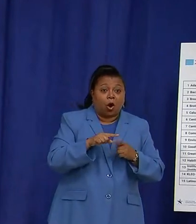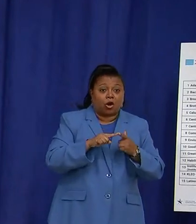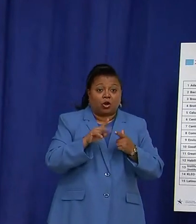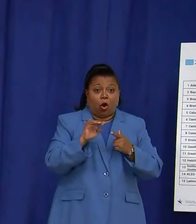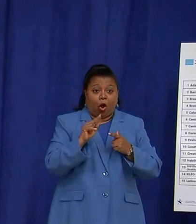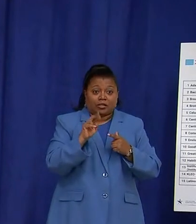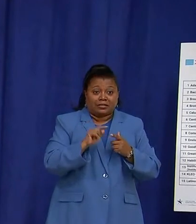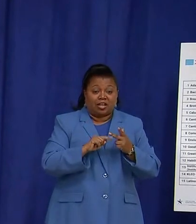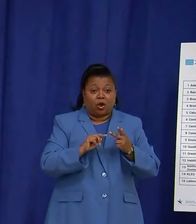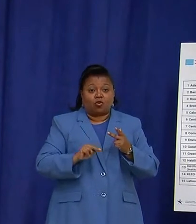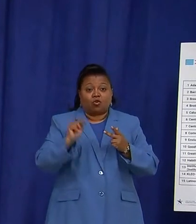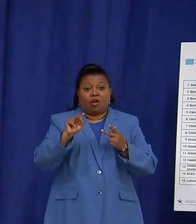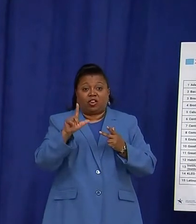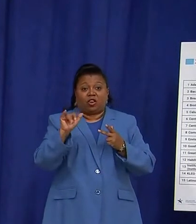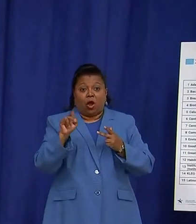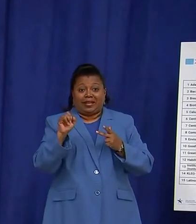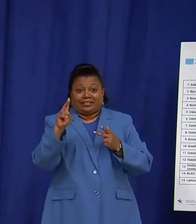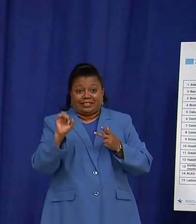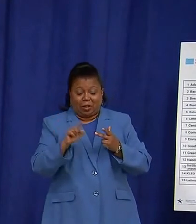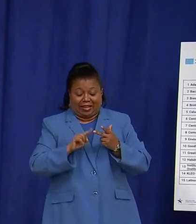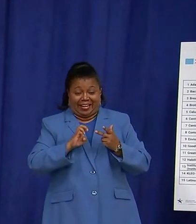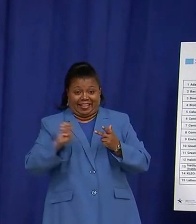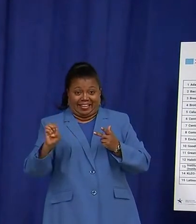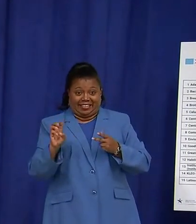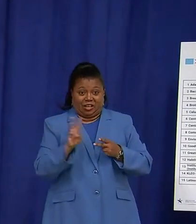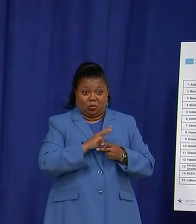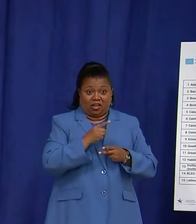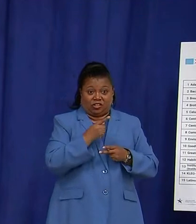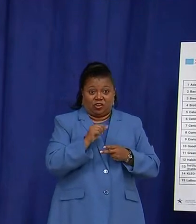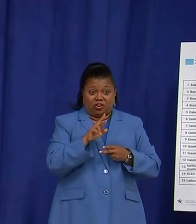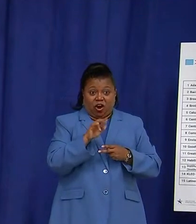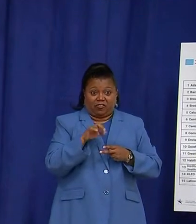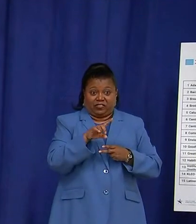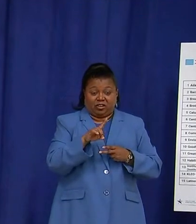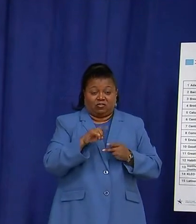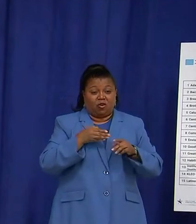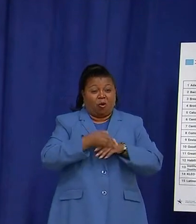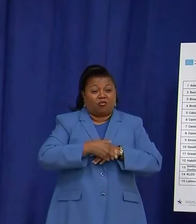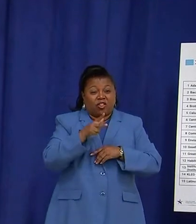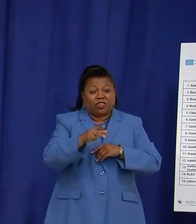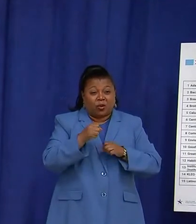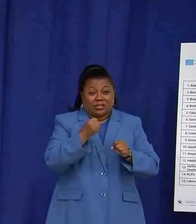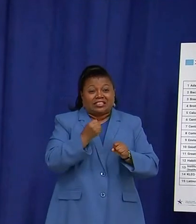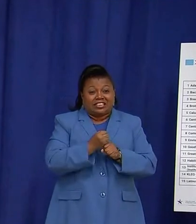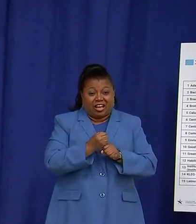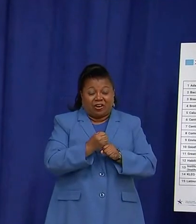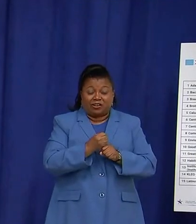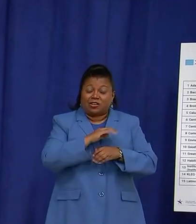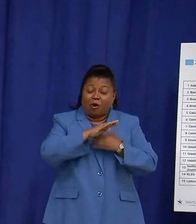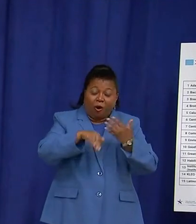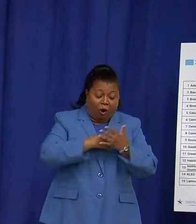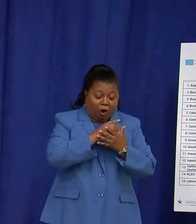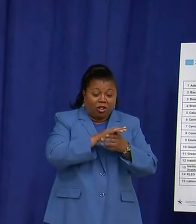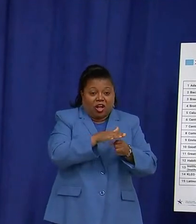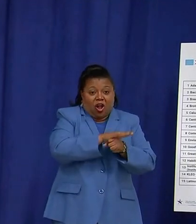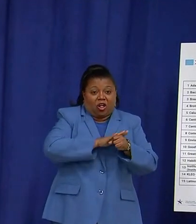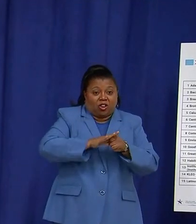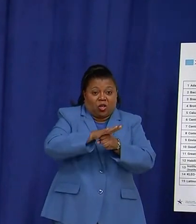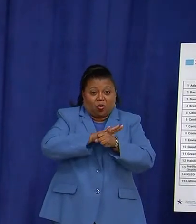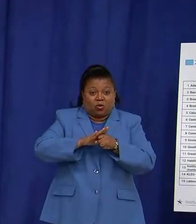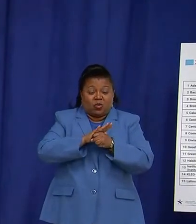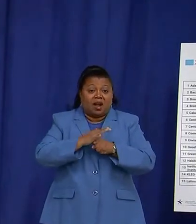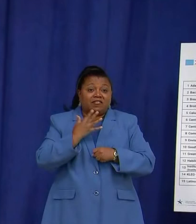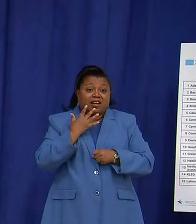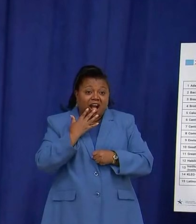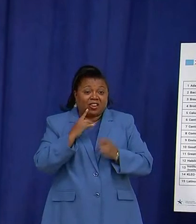Austin, North Lawndale, and East and West Garfield Park neighborhoods for over 30 years. All are low-income communities